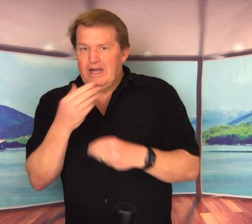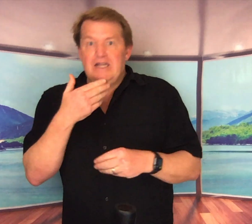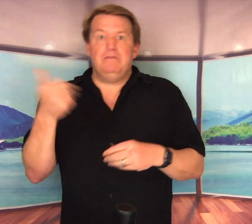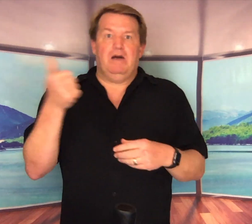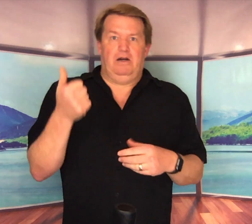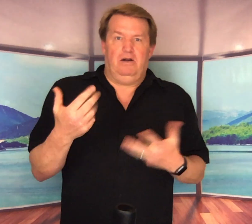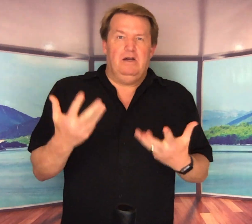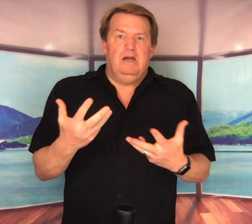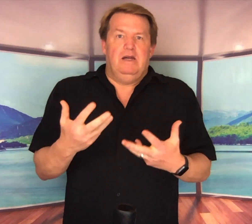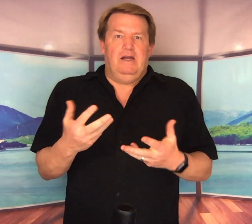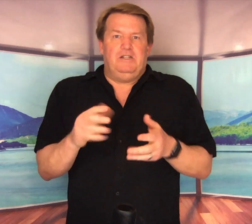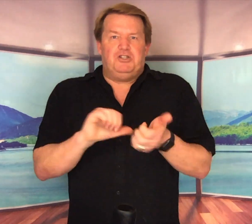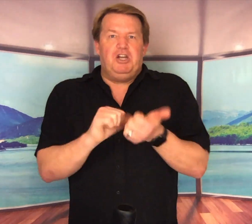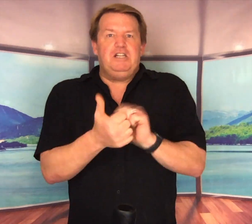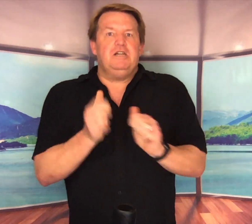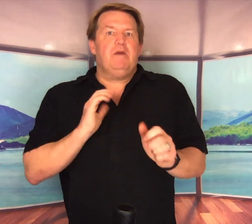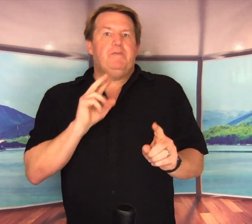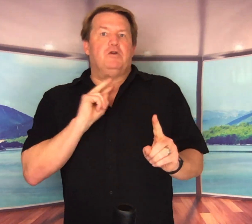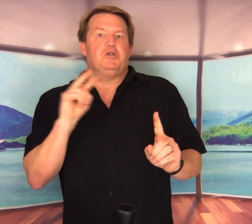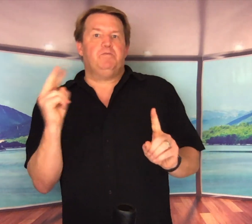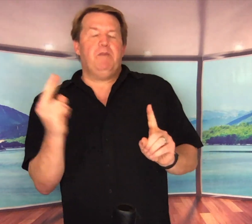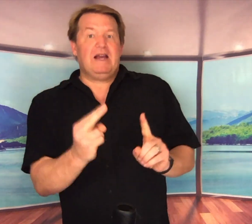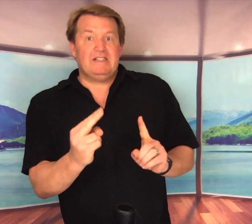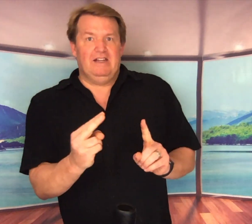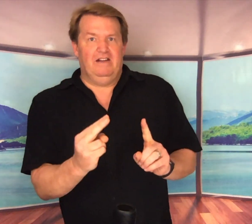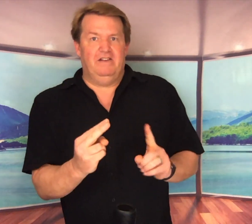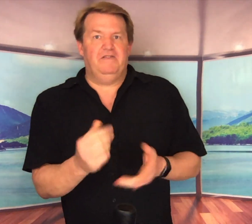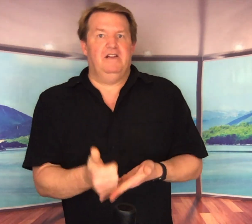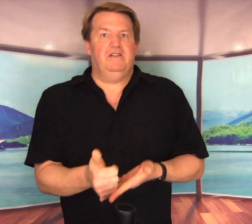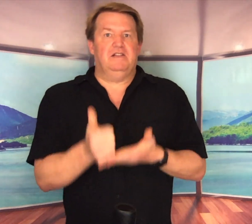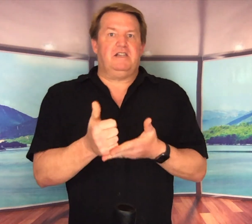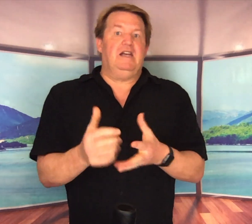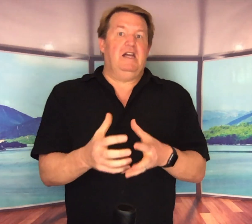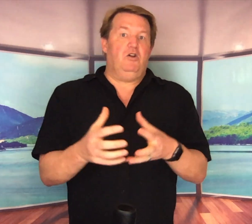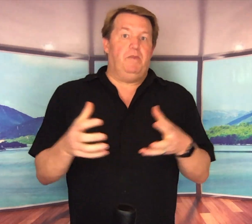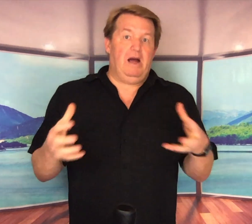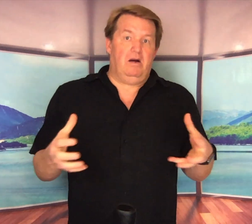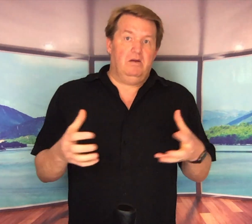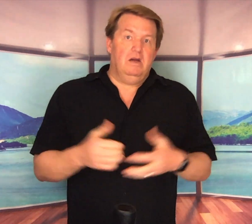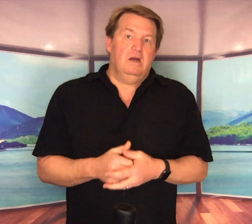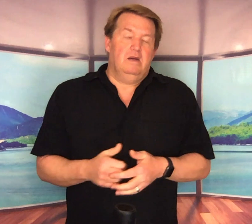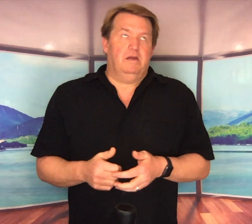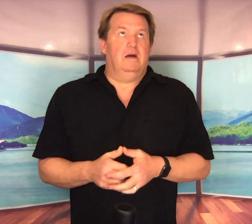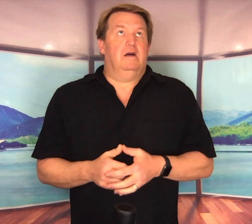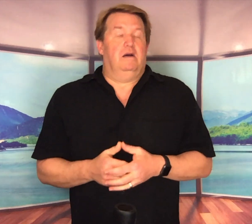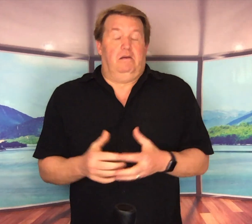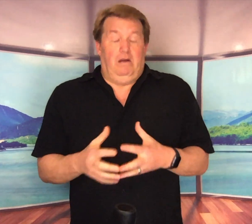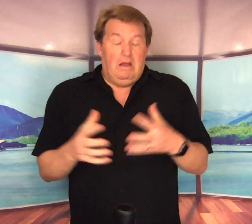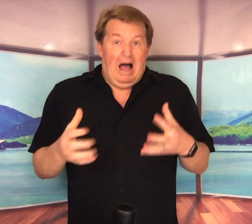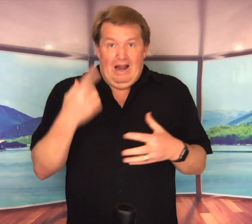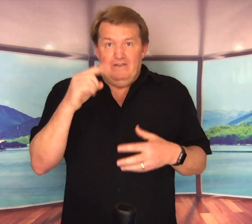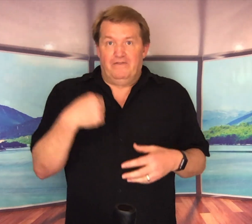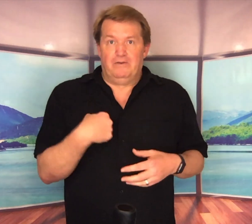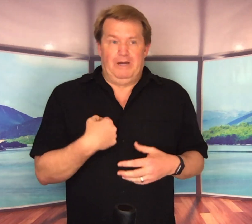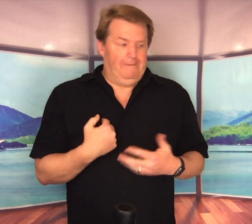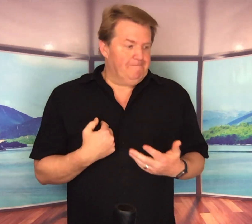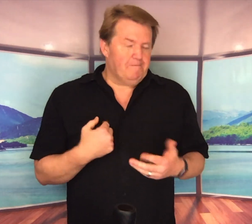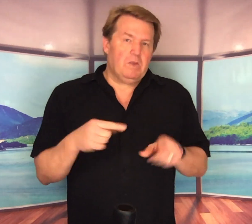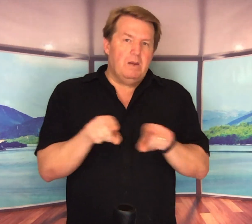eat better? And it's changing my perspective that's going to help out a lot for me. By